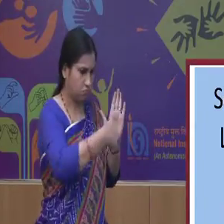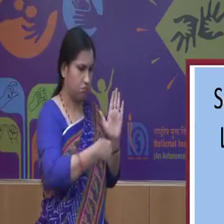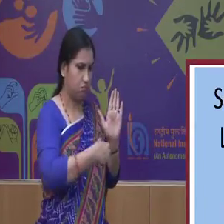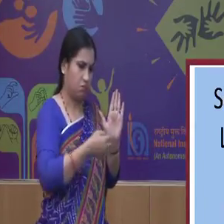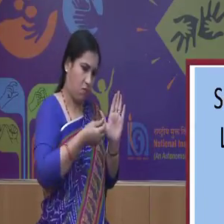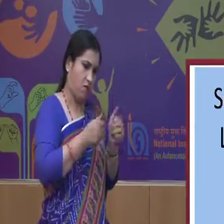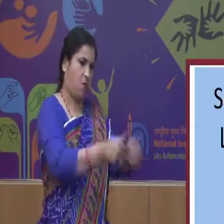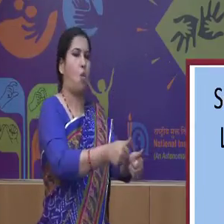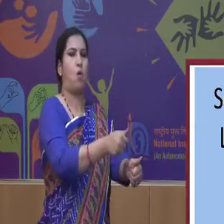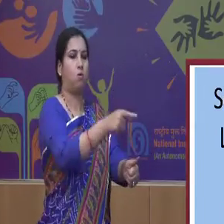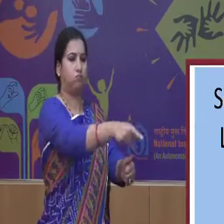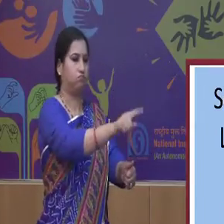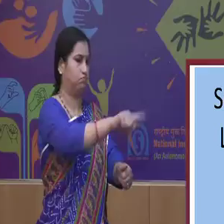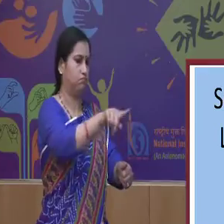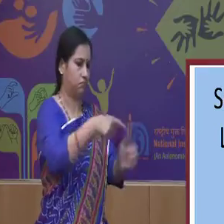Now, let us take a look at them.